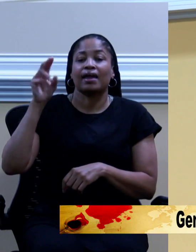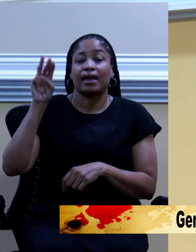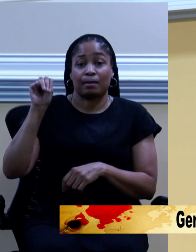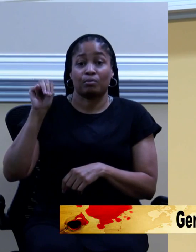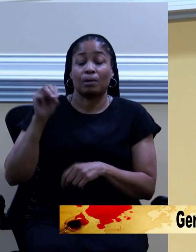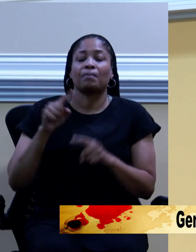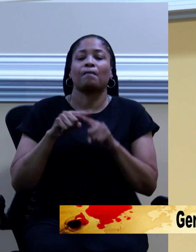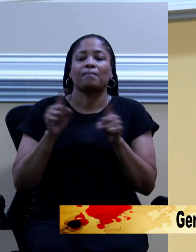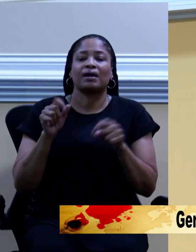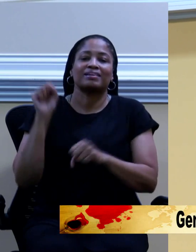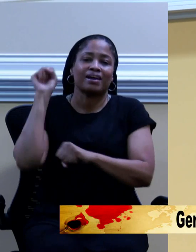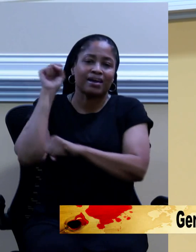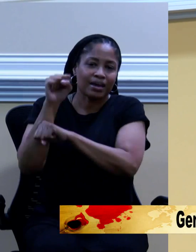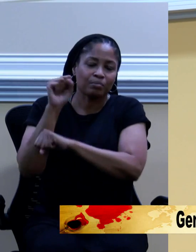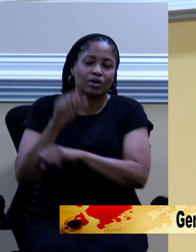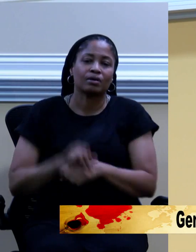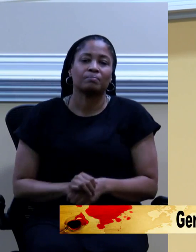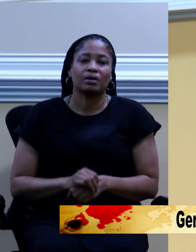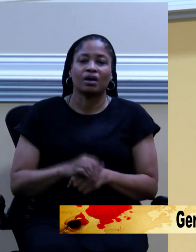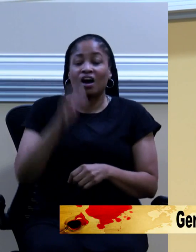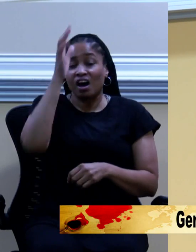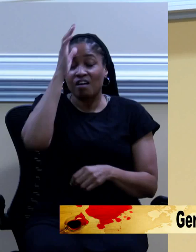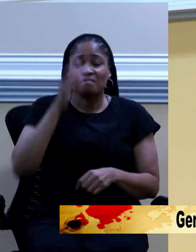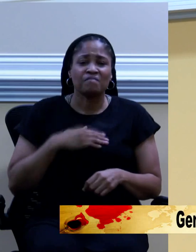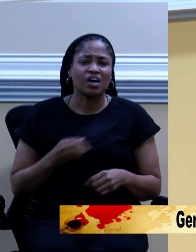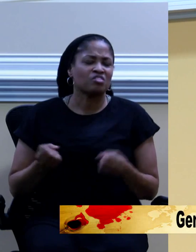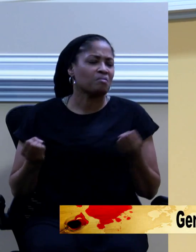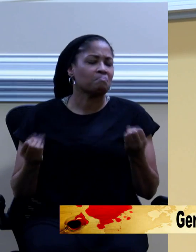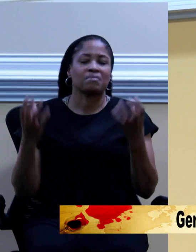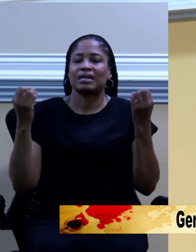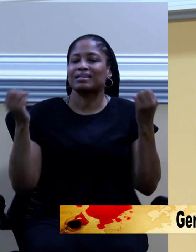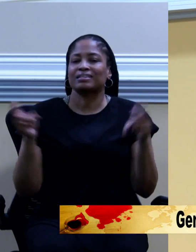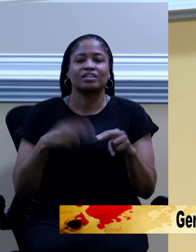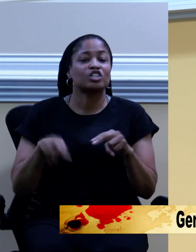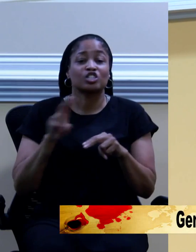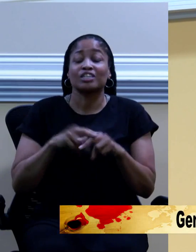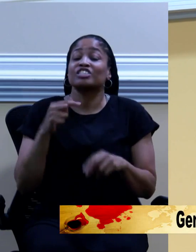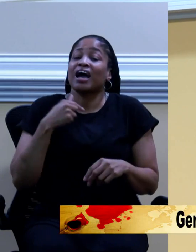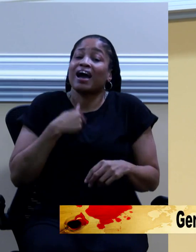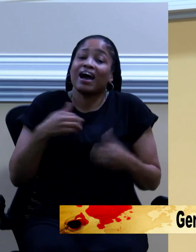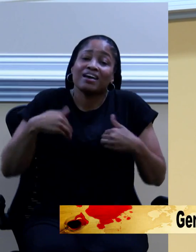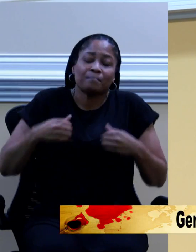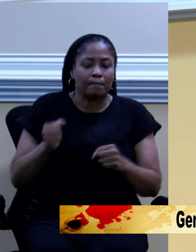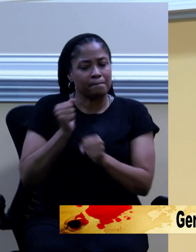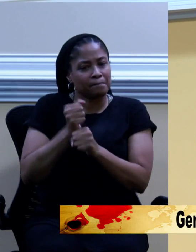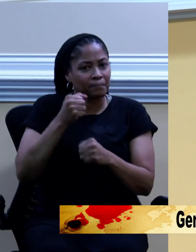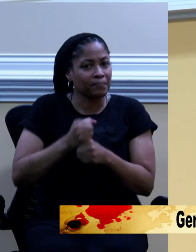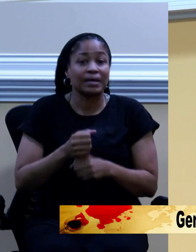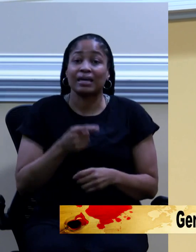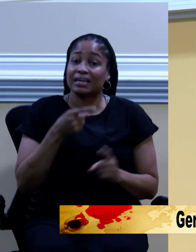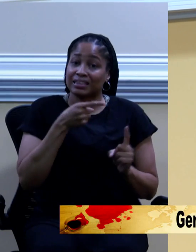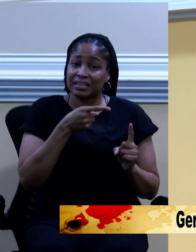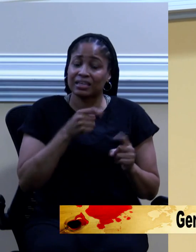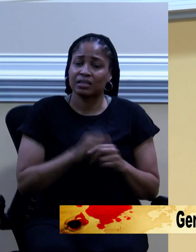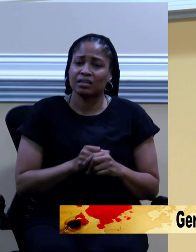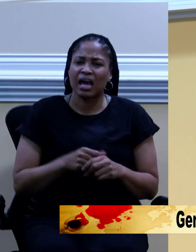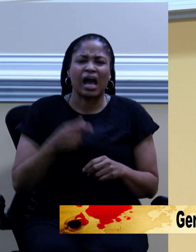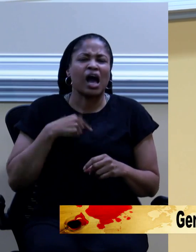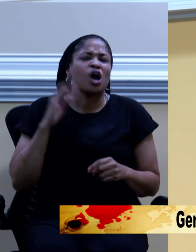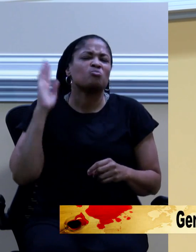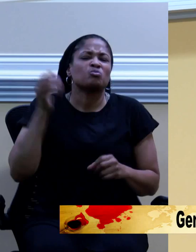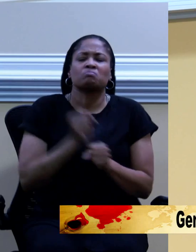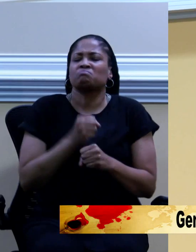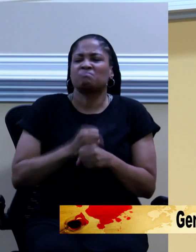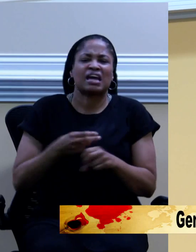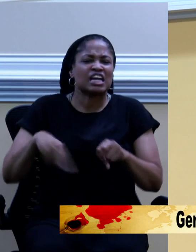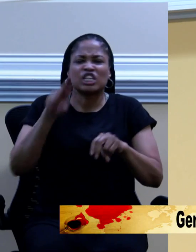have I made thee. Uh-huh. And I will make thy seed exceeding fruitful, and I will make nations of thee, and kings shall come